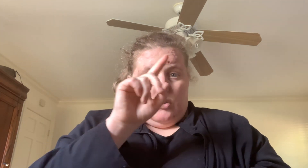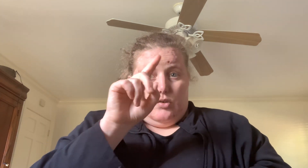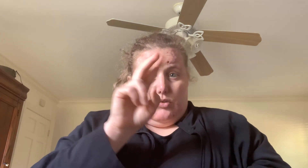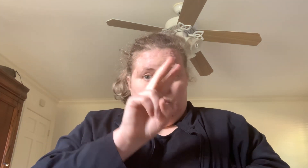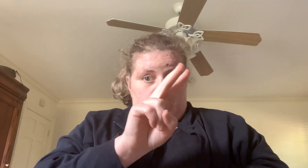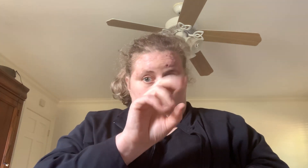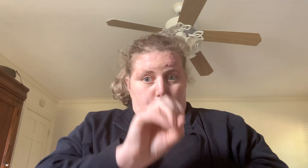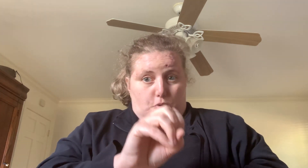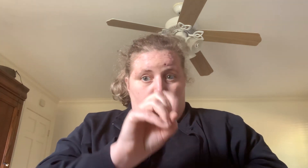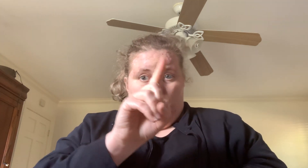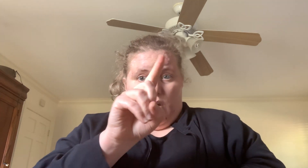2.15 moles of CO2.